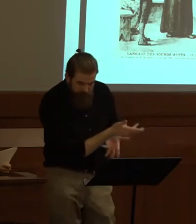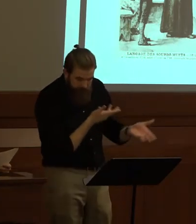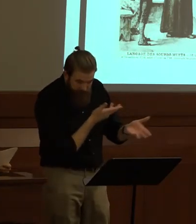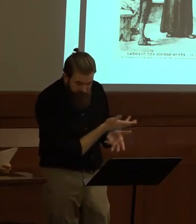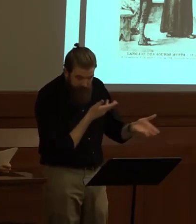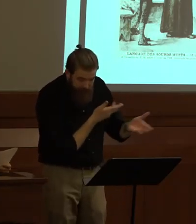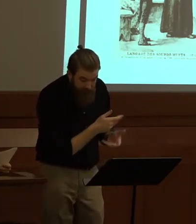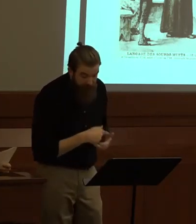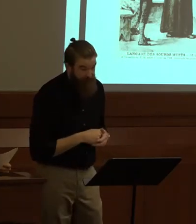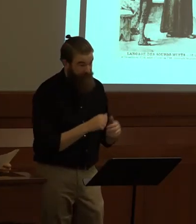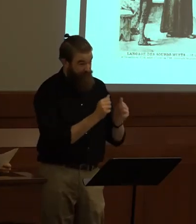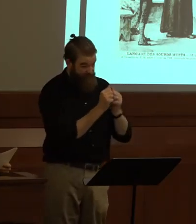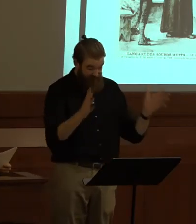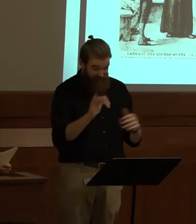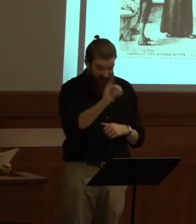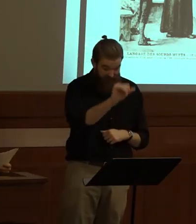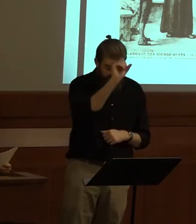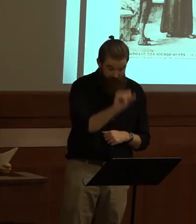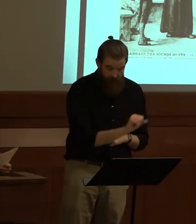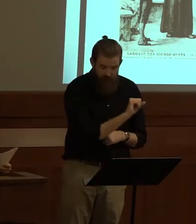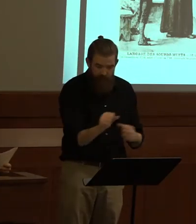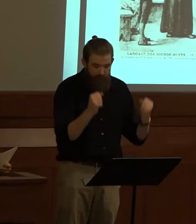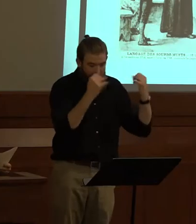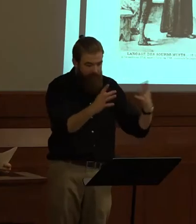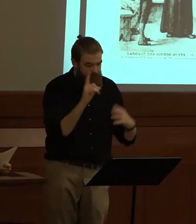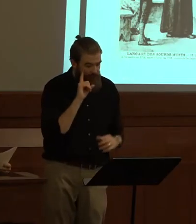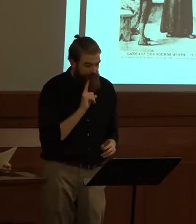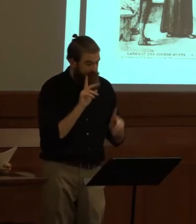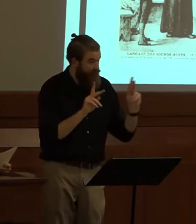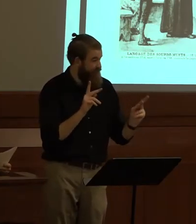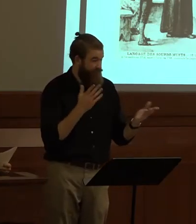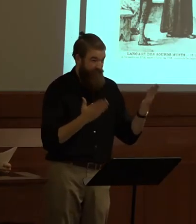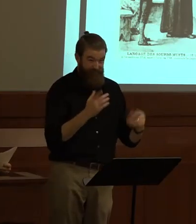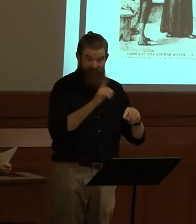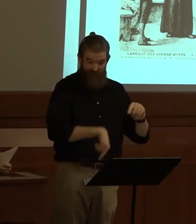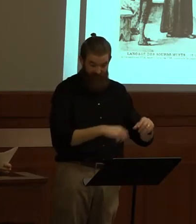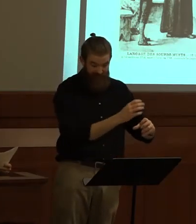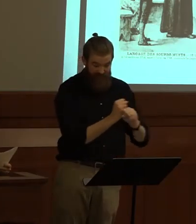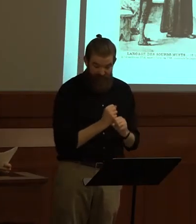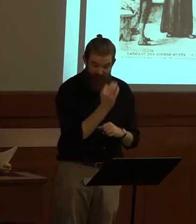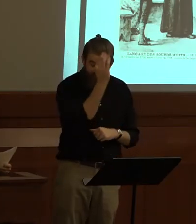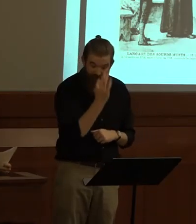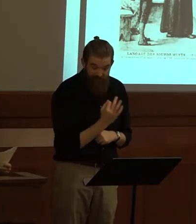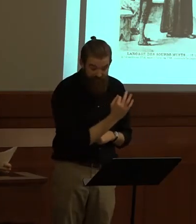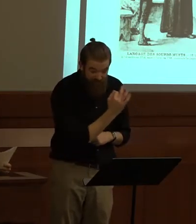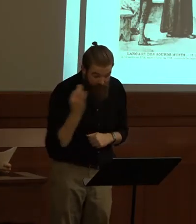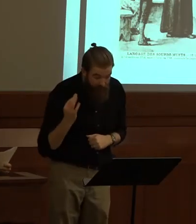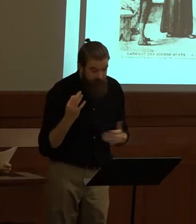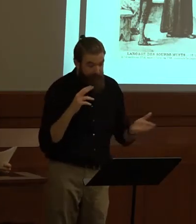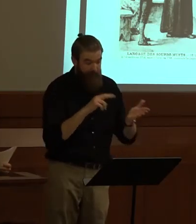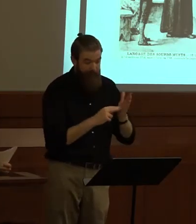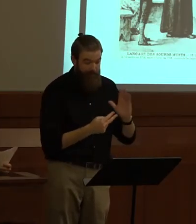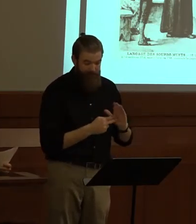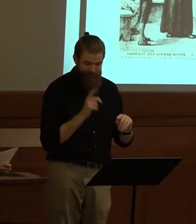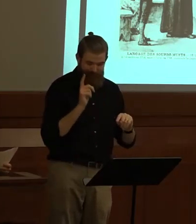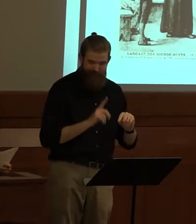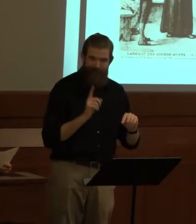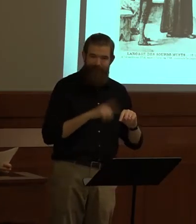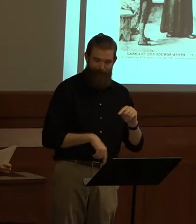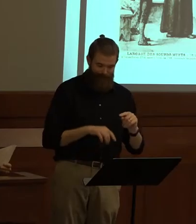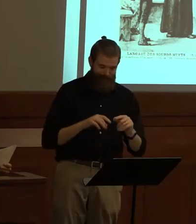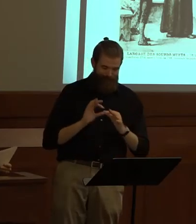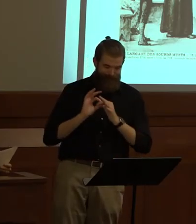education must show through the eye what other people learn through the ear would have enabled him to communicate with